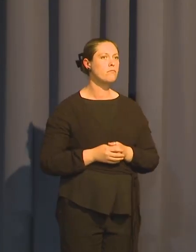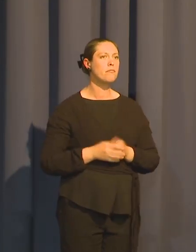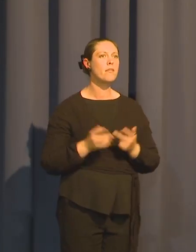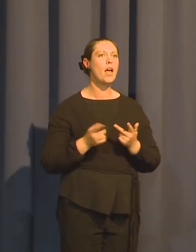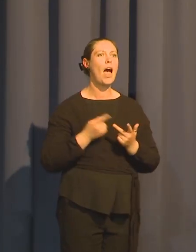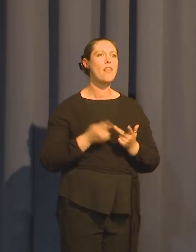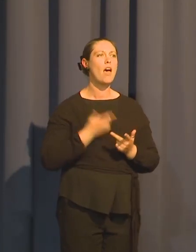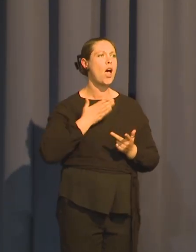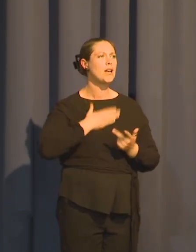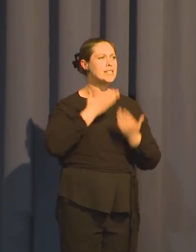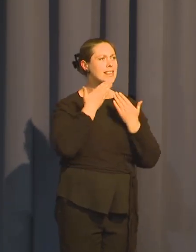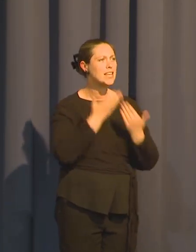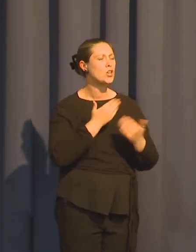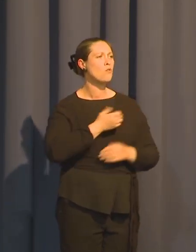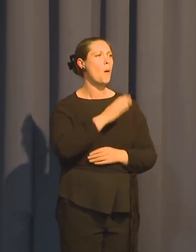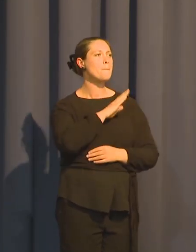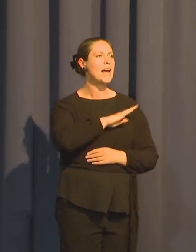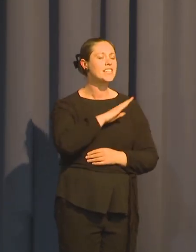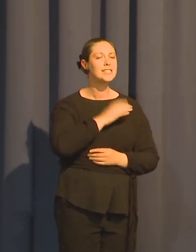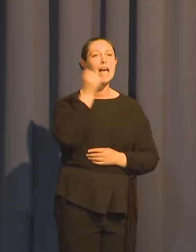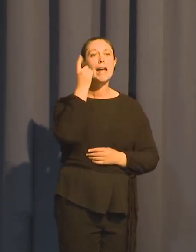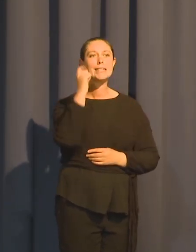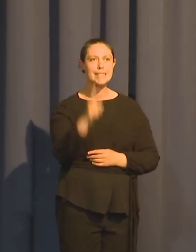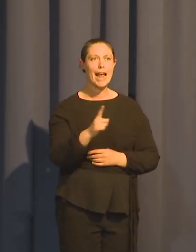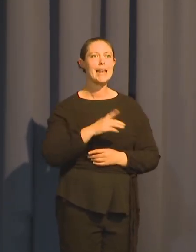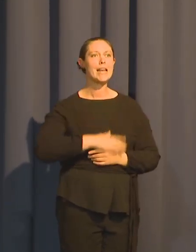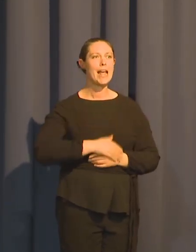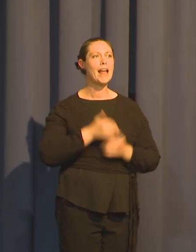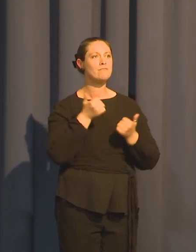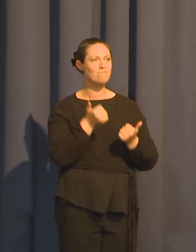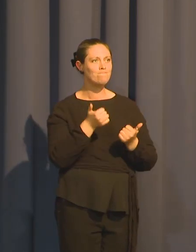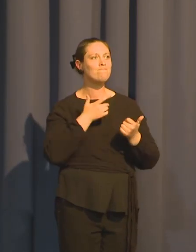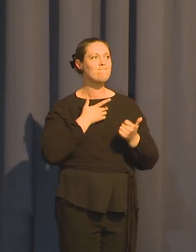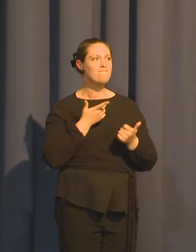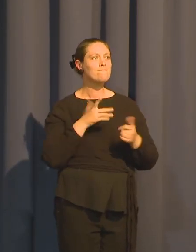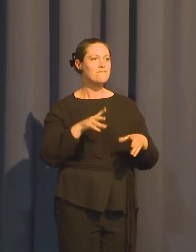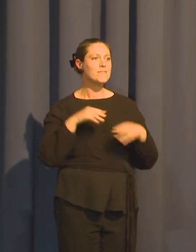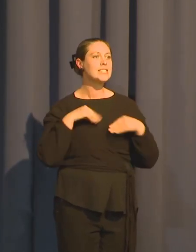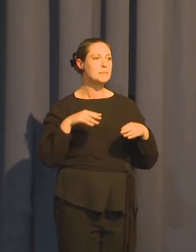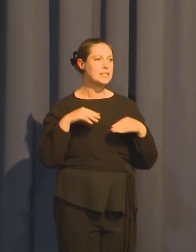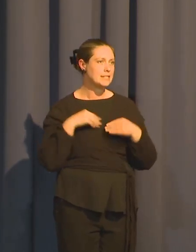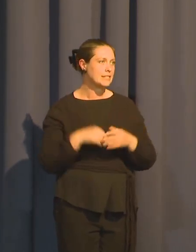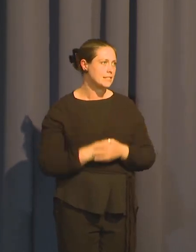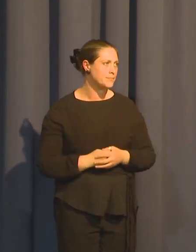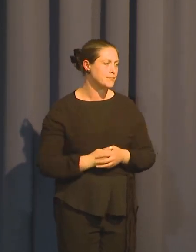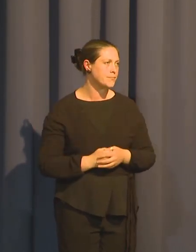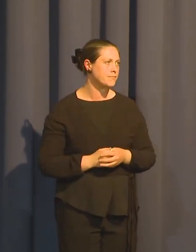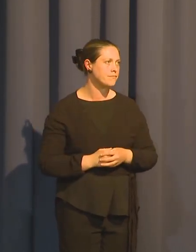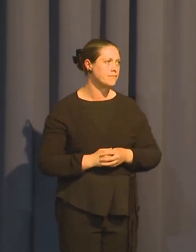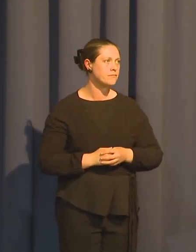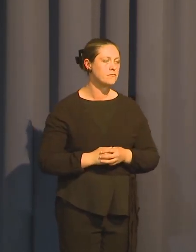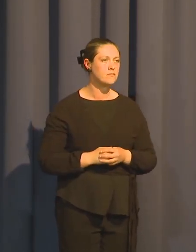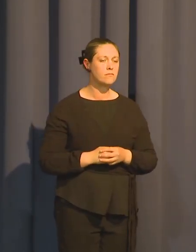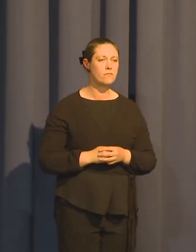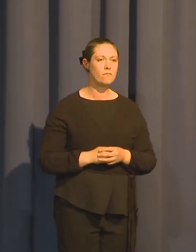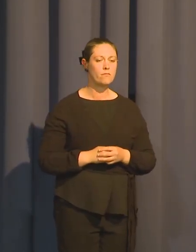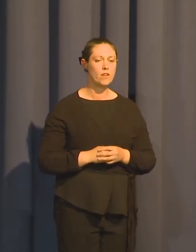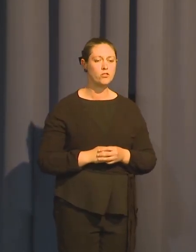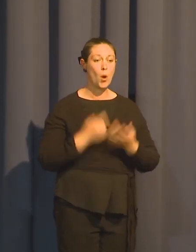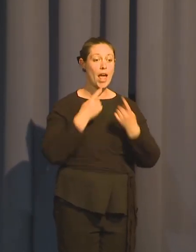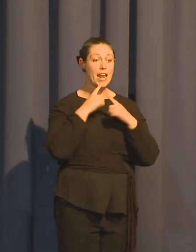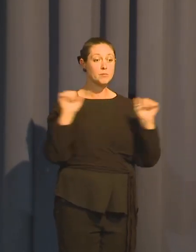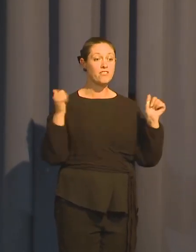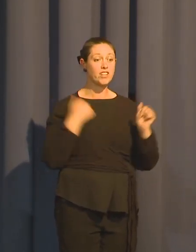patience, understanding and goodwill. That was truly evident when we undertook a door knock the day after our